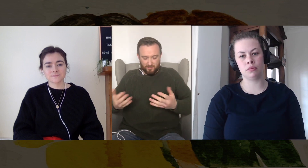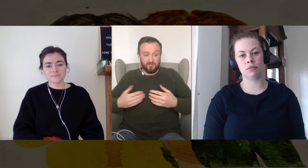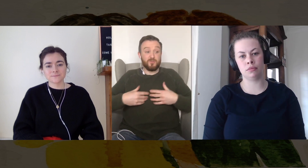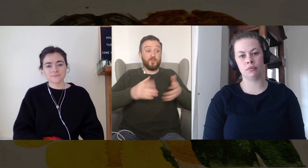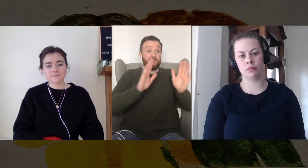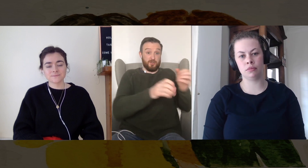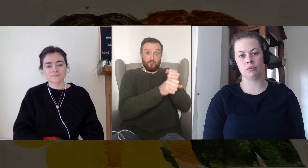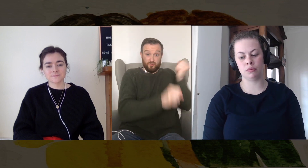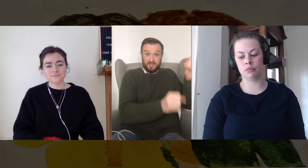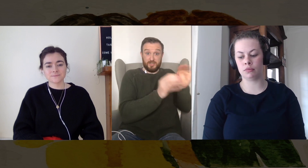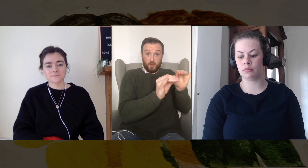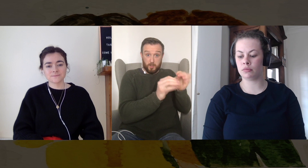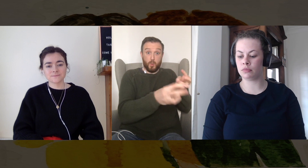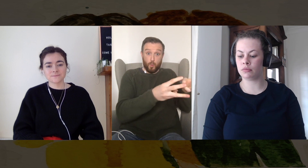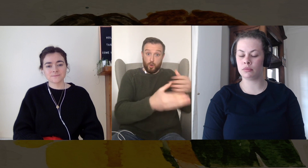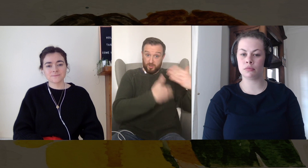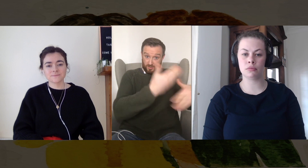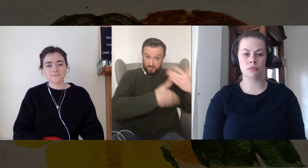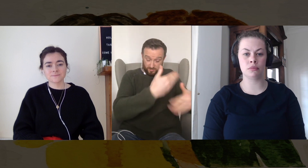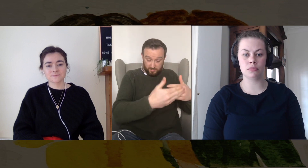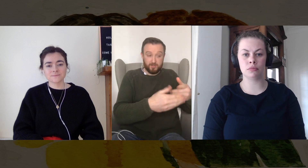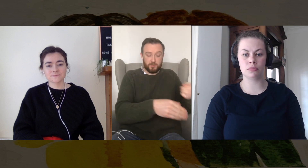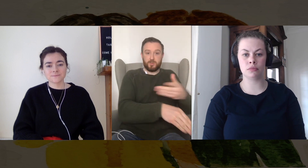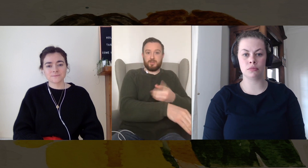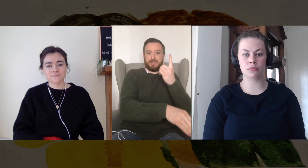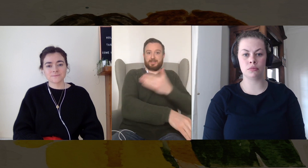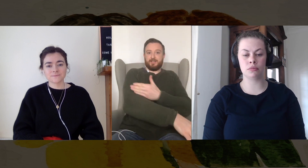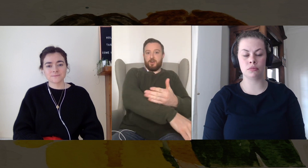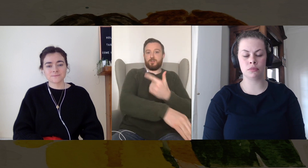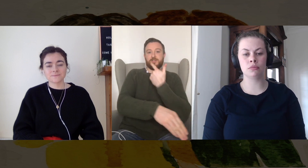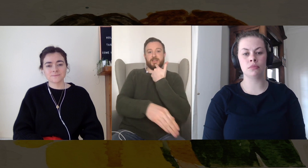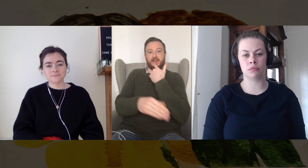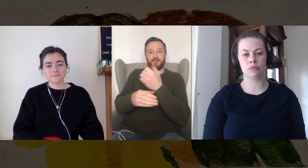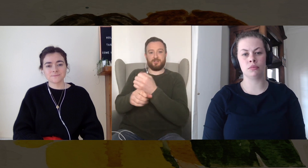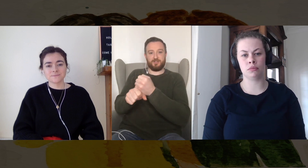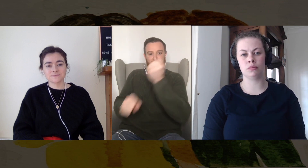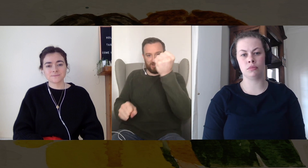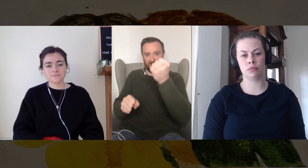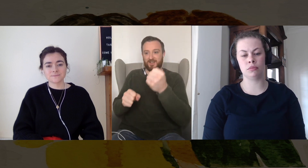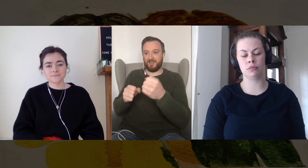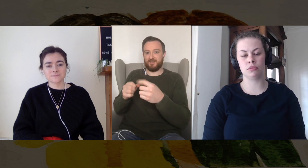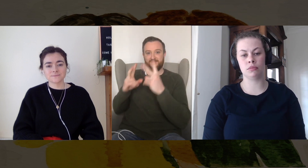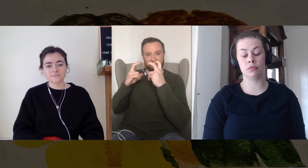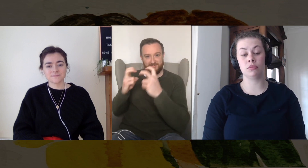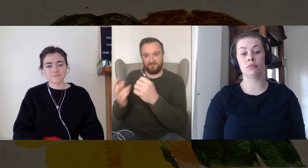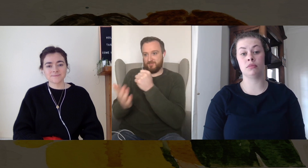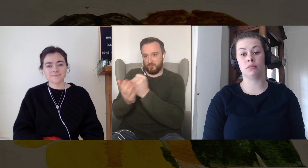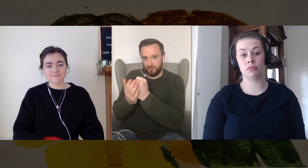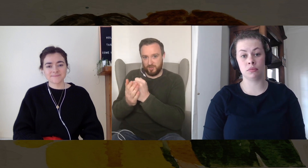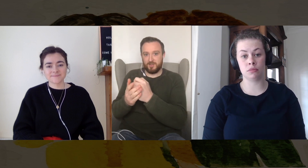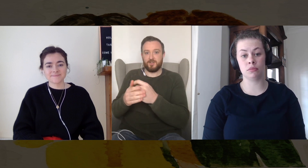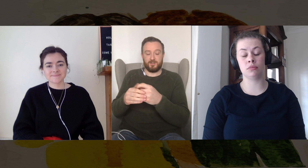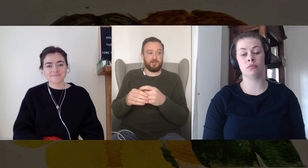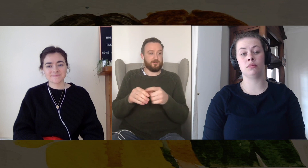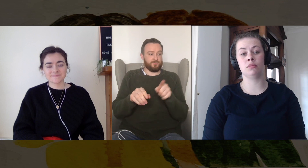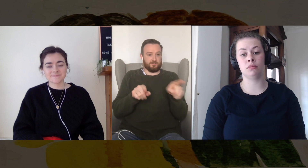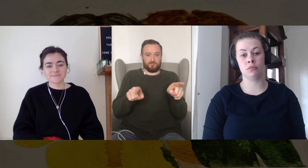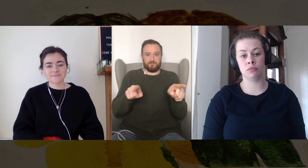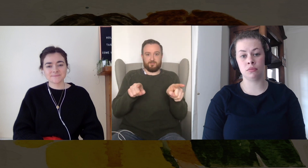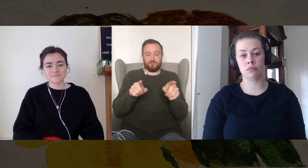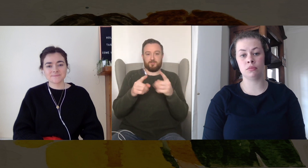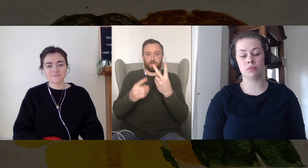body works, and so when I finished that degree, even though I was working as an interpreter, I had started a second degree at the same